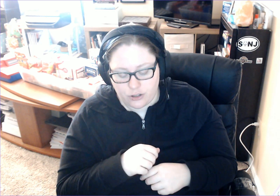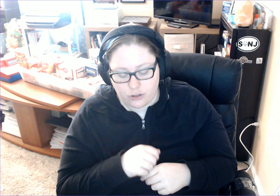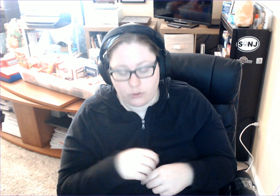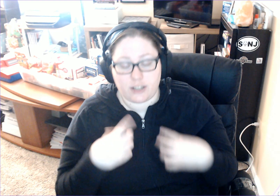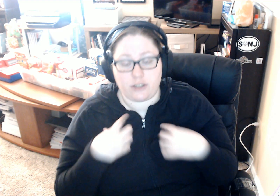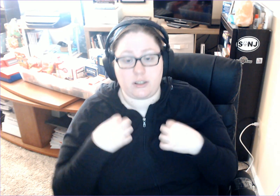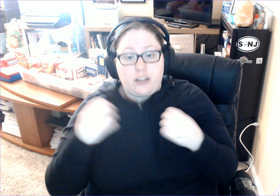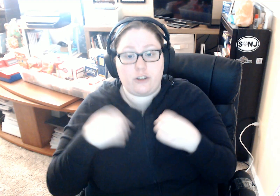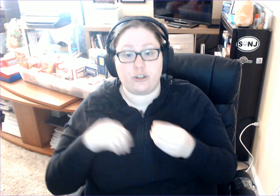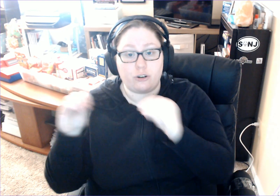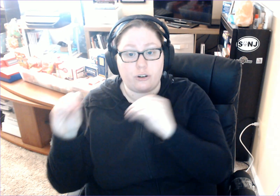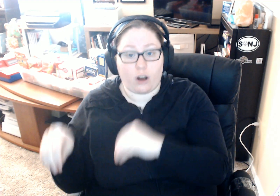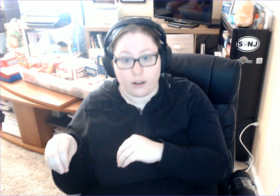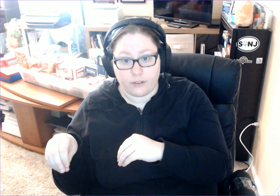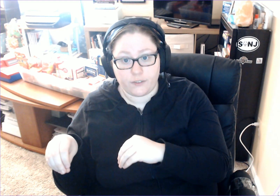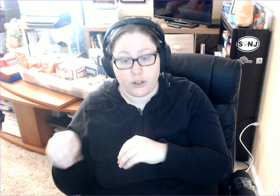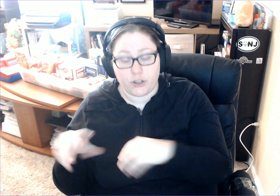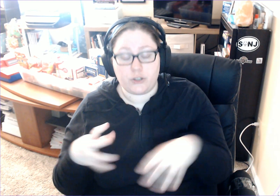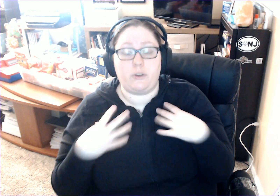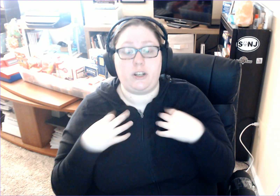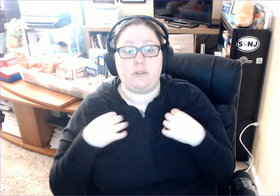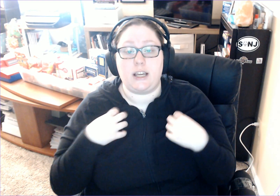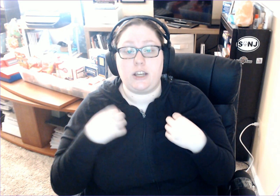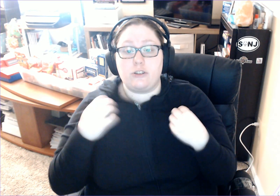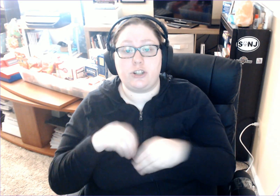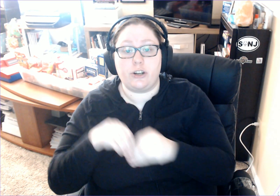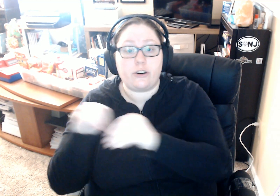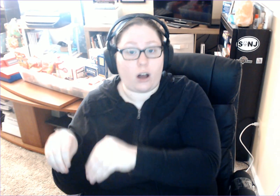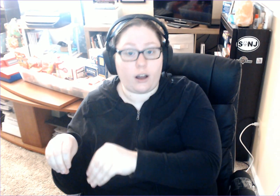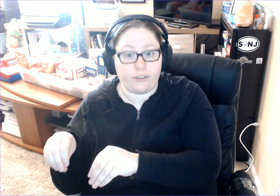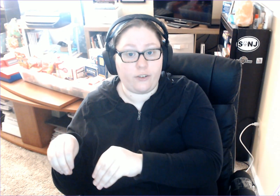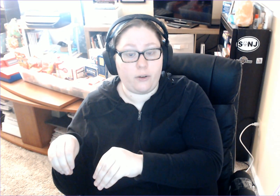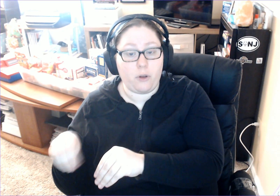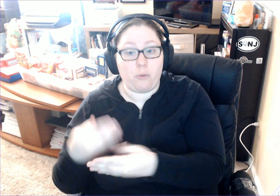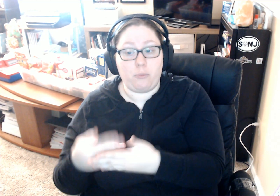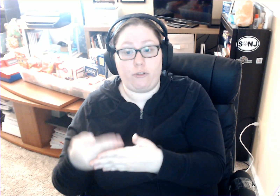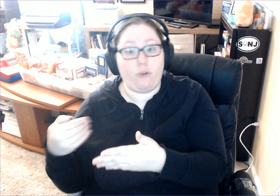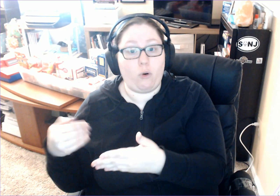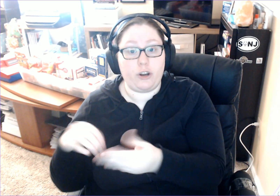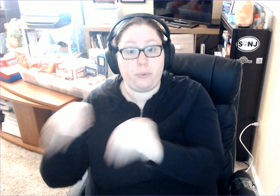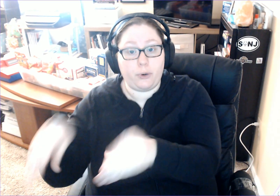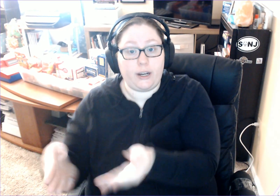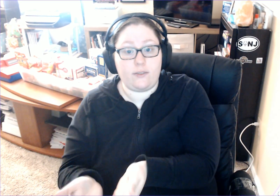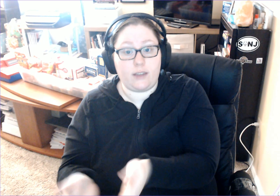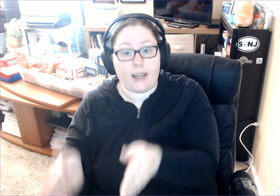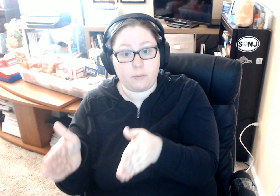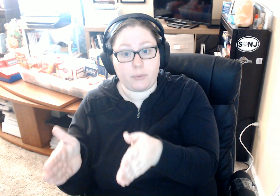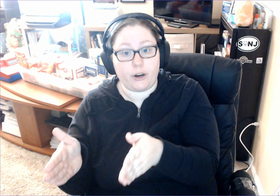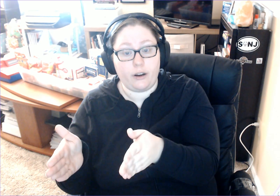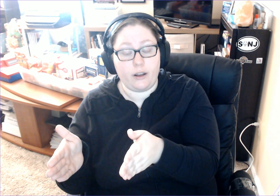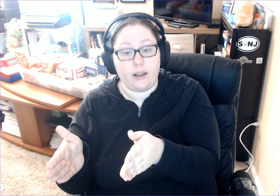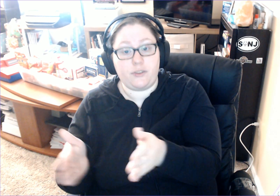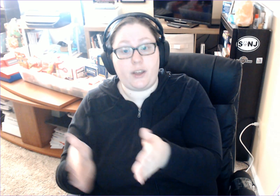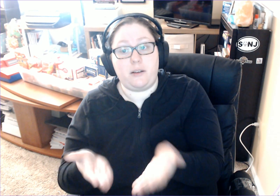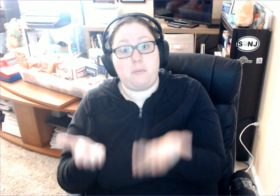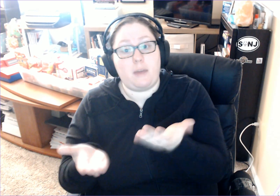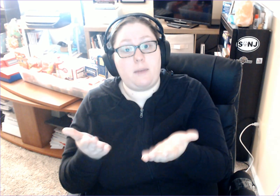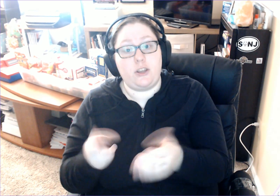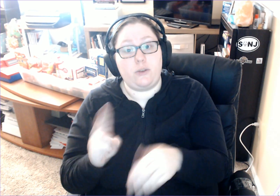you take your shirt off. So when you take your shirt off, before you put it in the hamper, then maybe you can